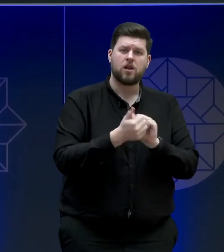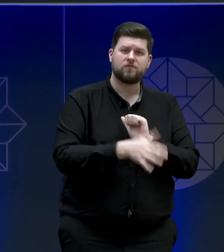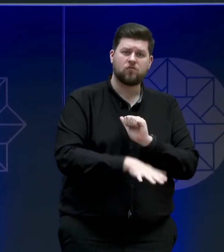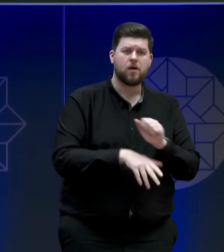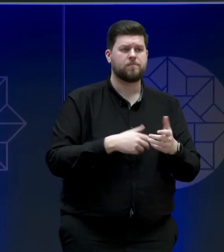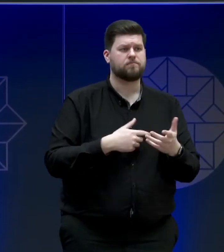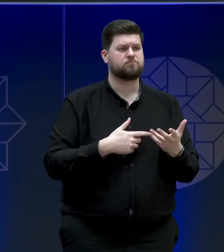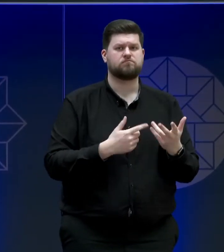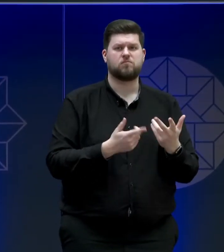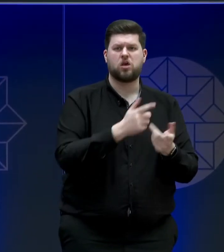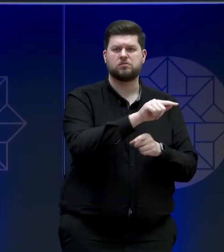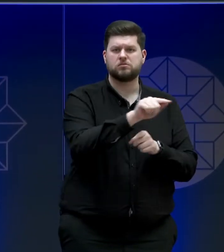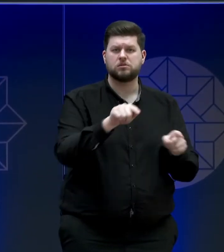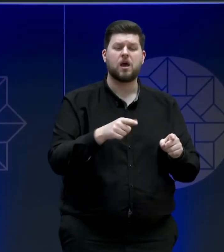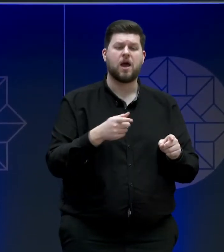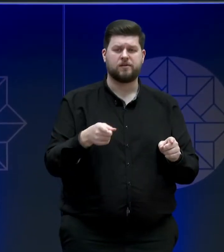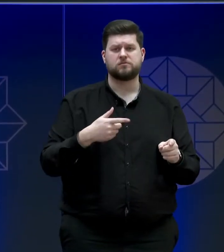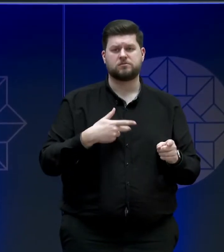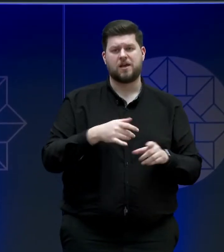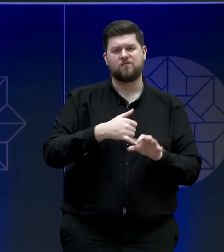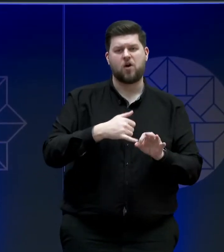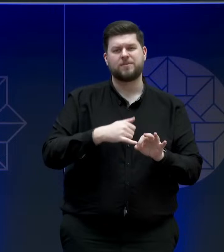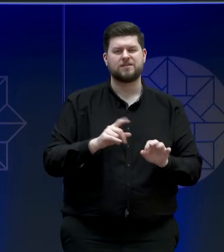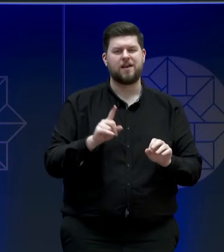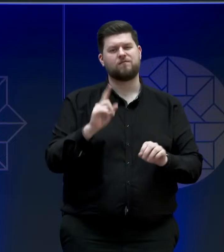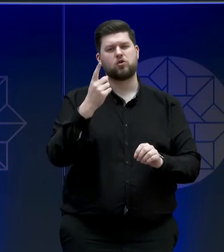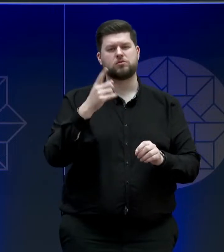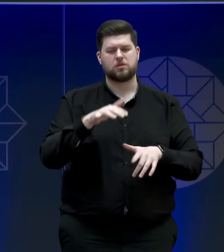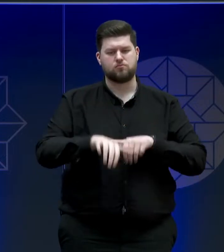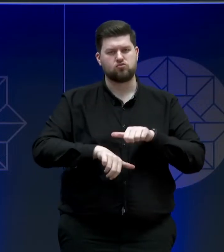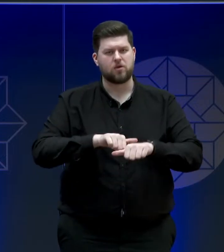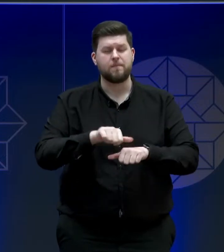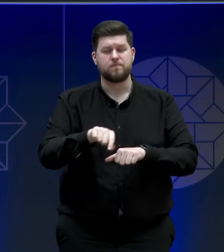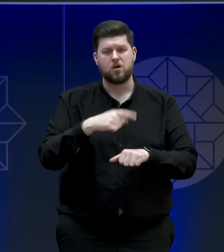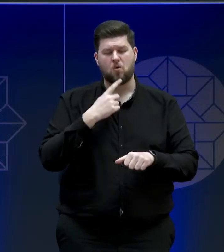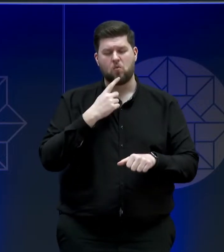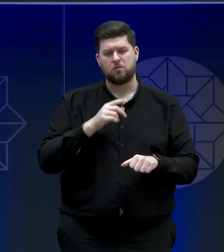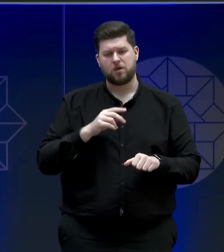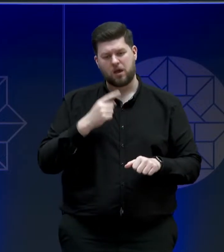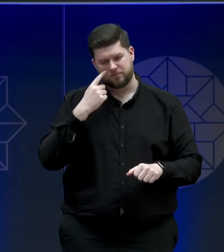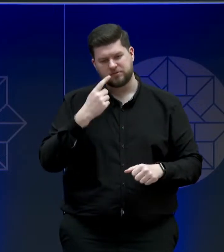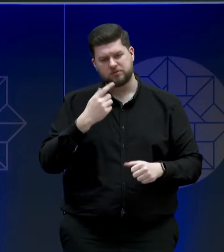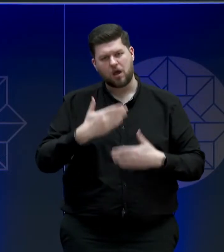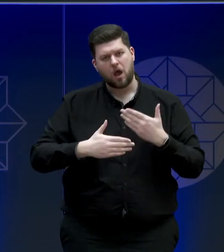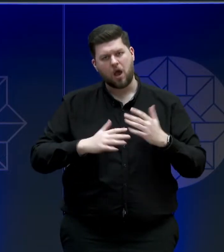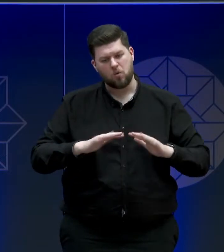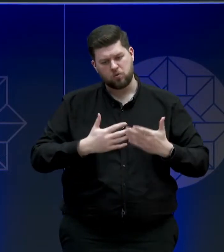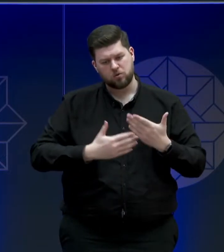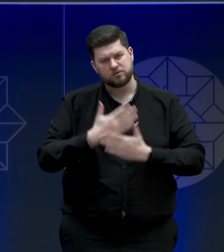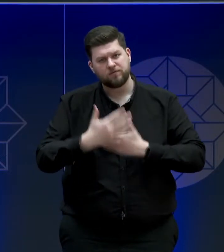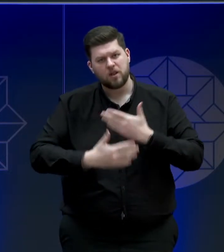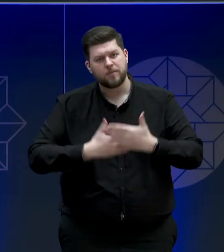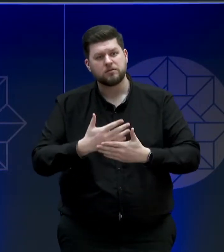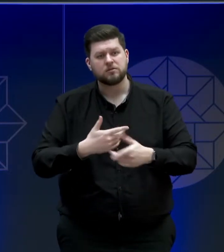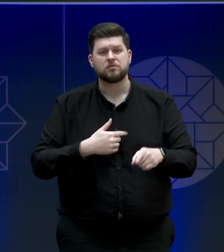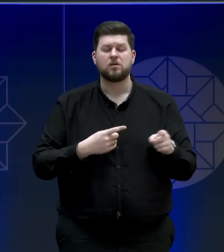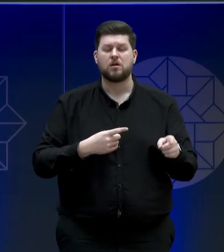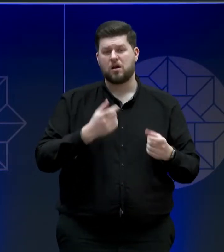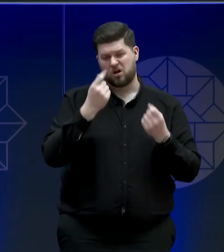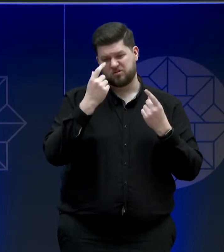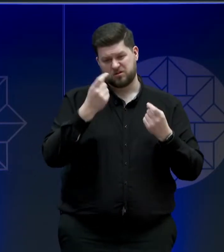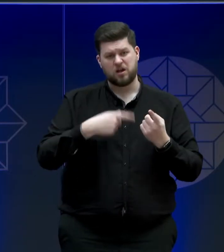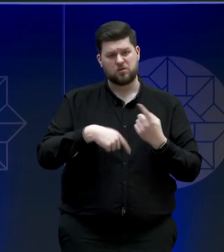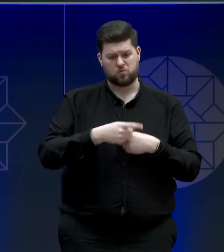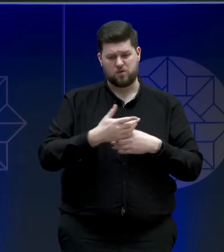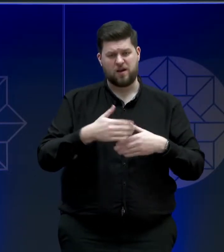will be subject to further development. It's often said that GPs and GP practices are the front door of the NHS, and I wouldn't disagree with that